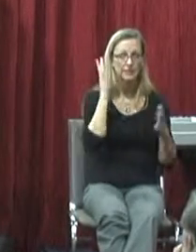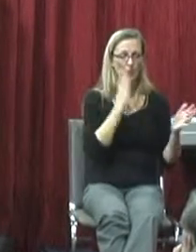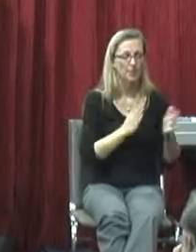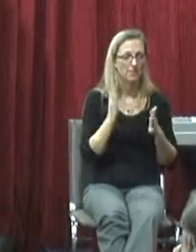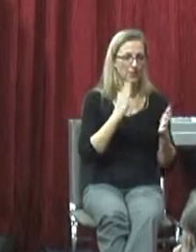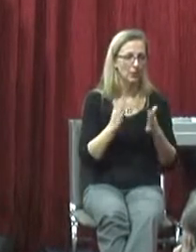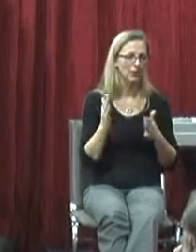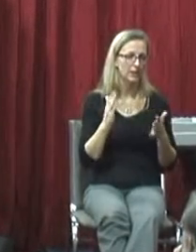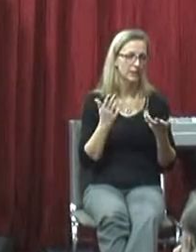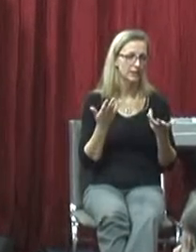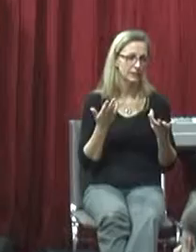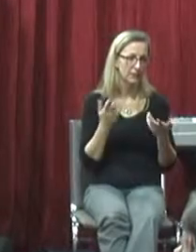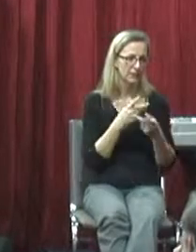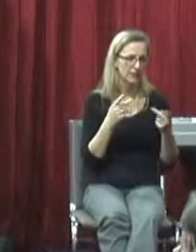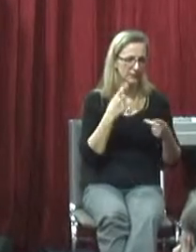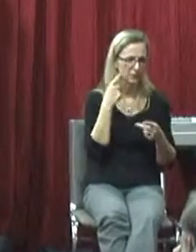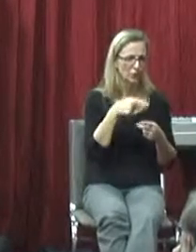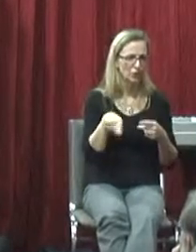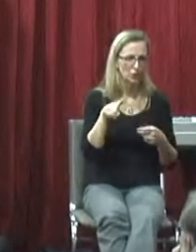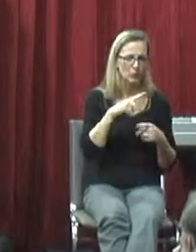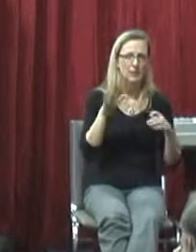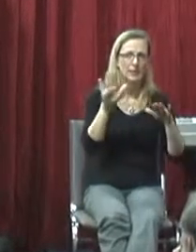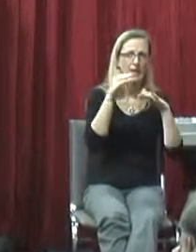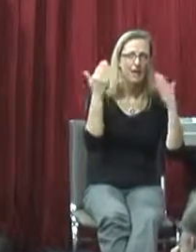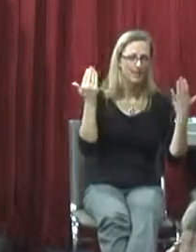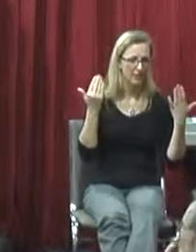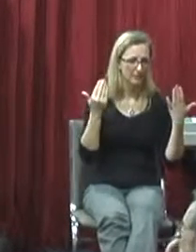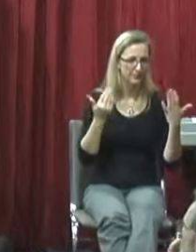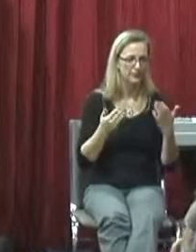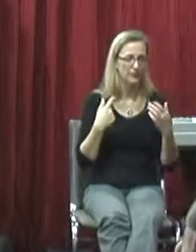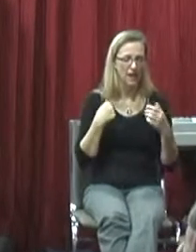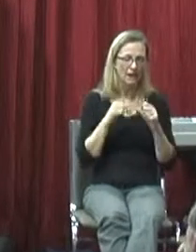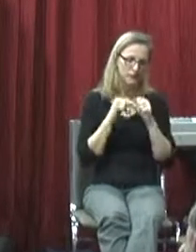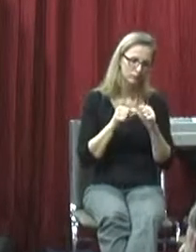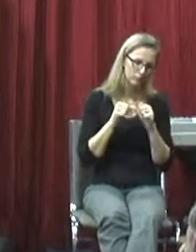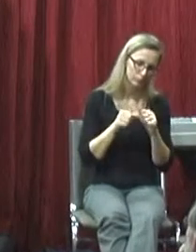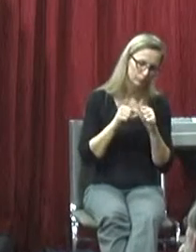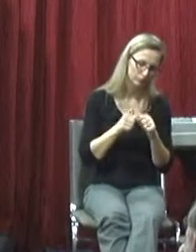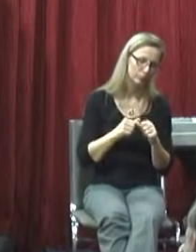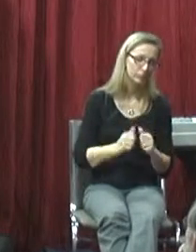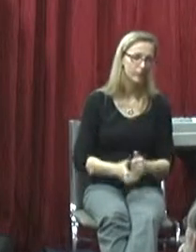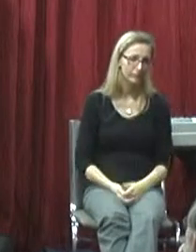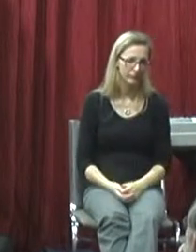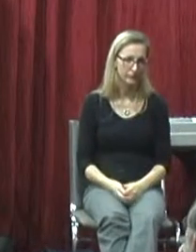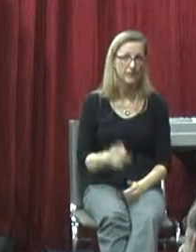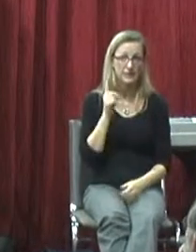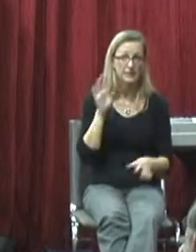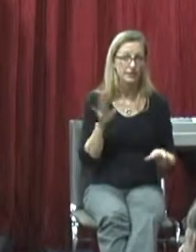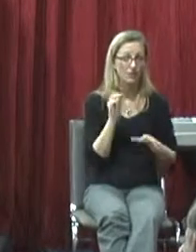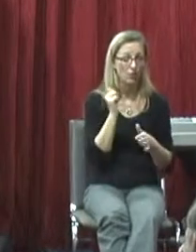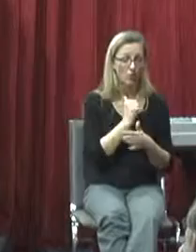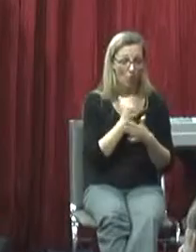I could go on for another half hour with that. And you could probably could too. He's done all of those things.